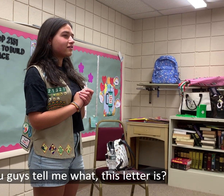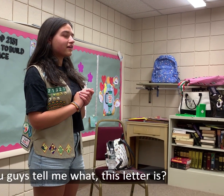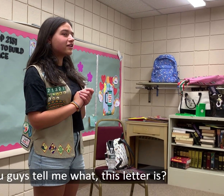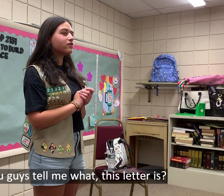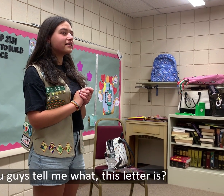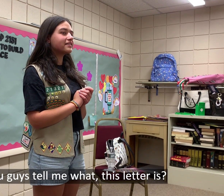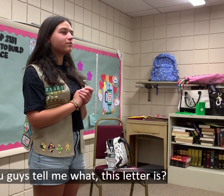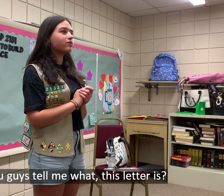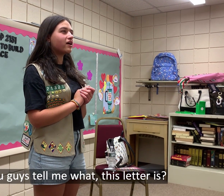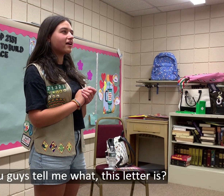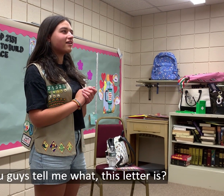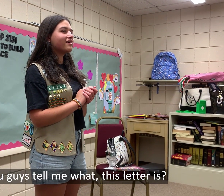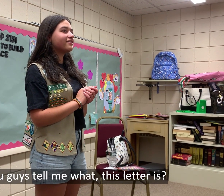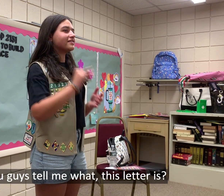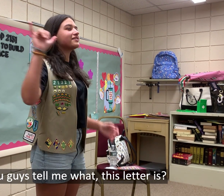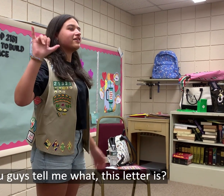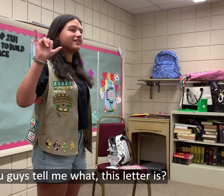Can you guys tell me what this letter is?